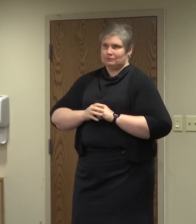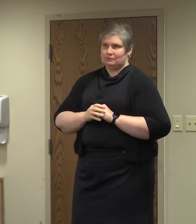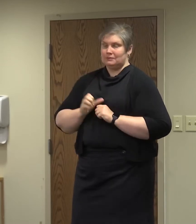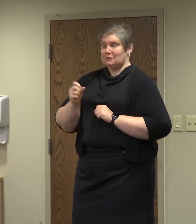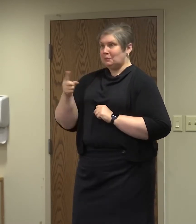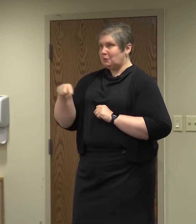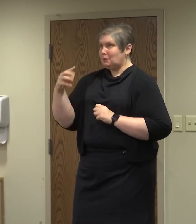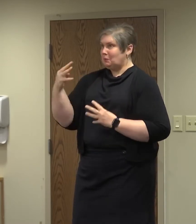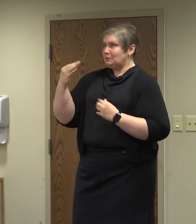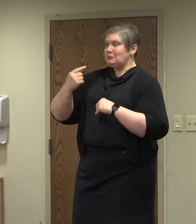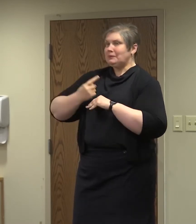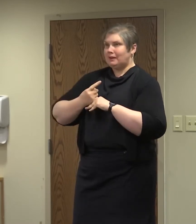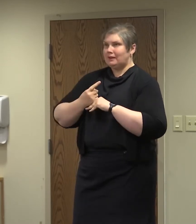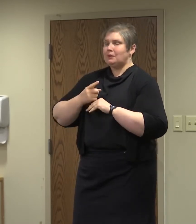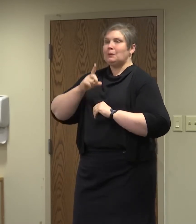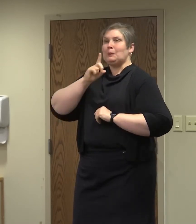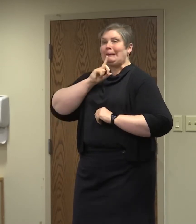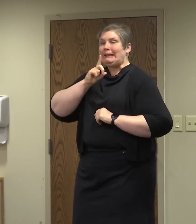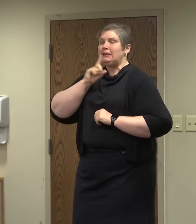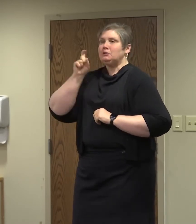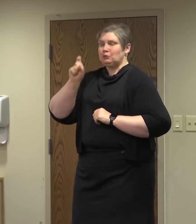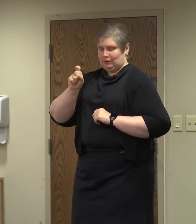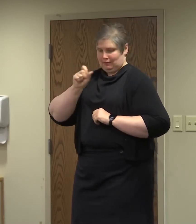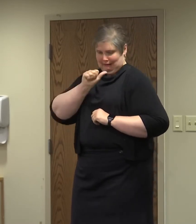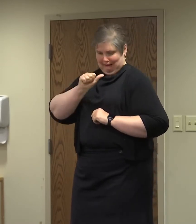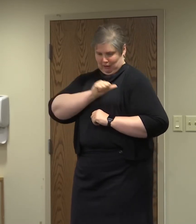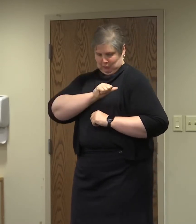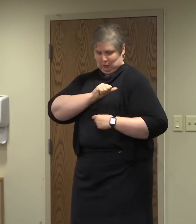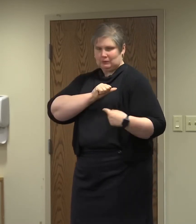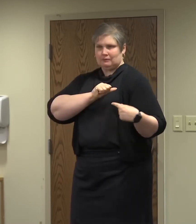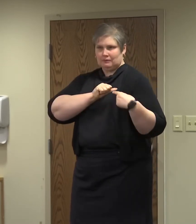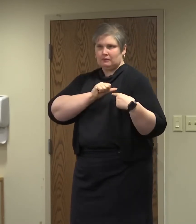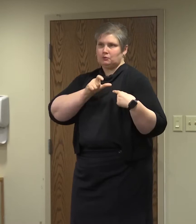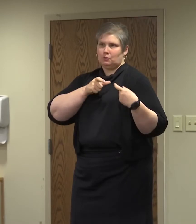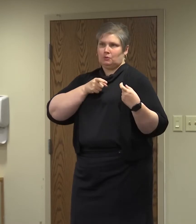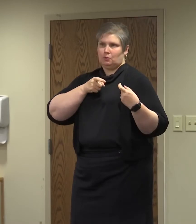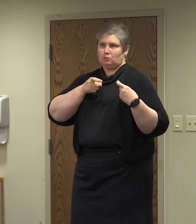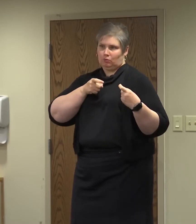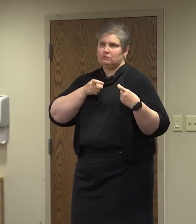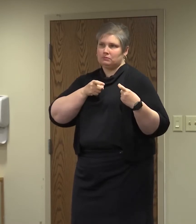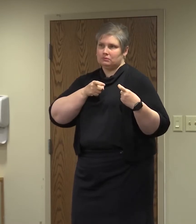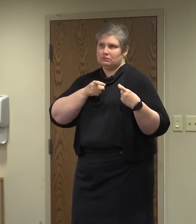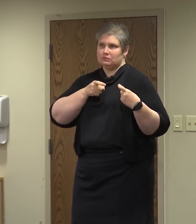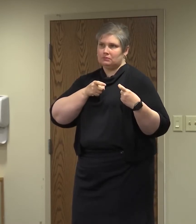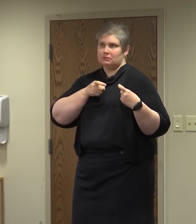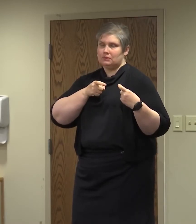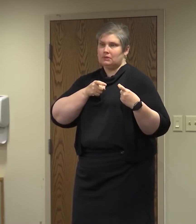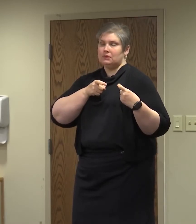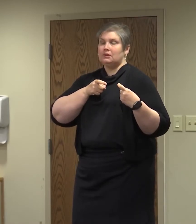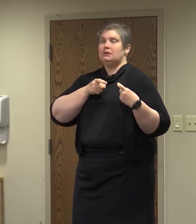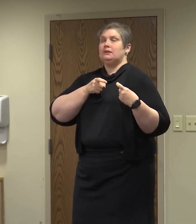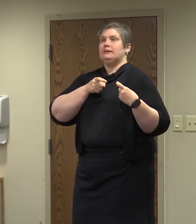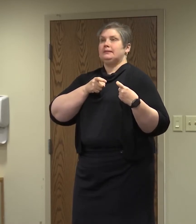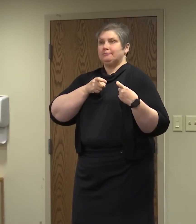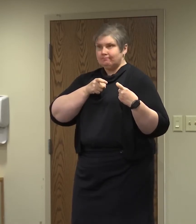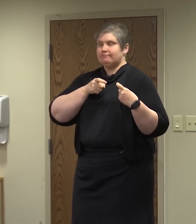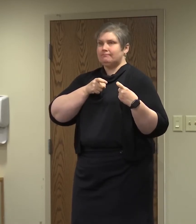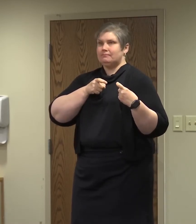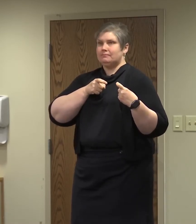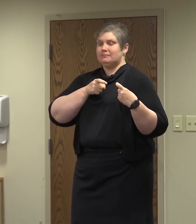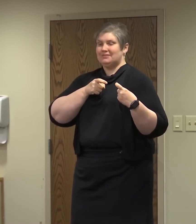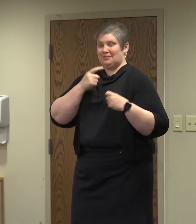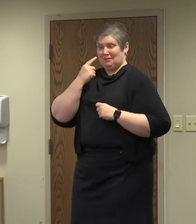today, utilize attitude. We control that attitude, and for a long period of time, we have felt